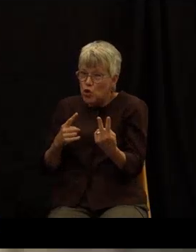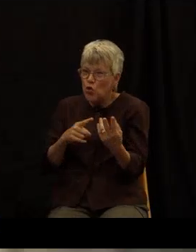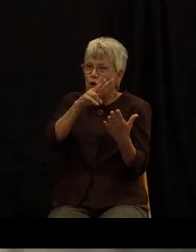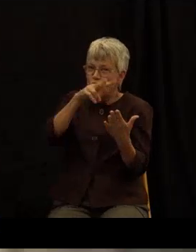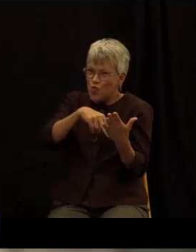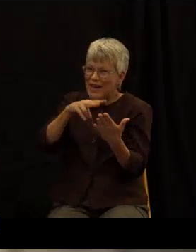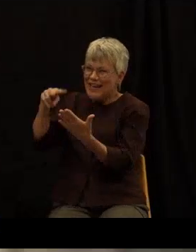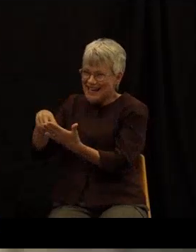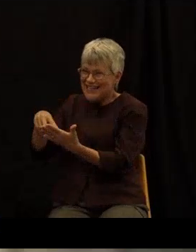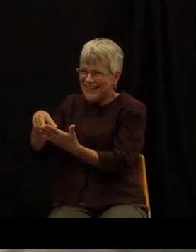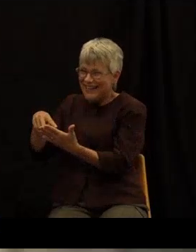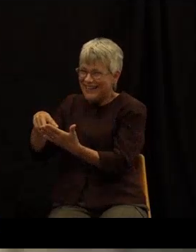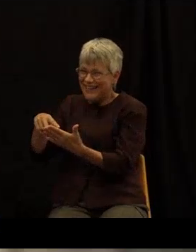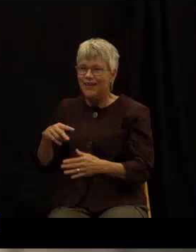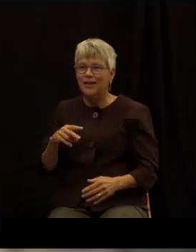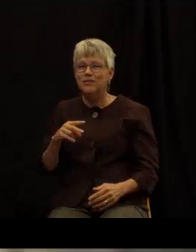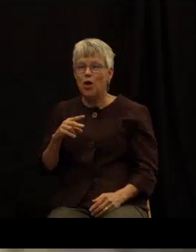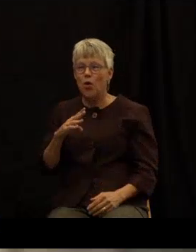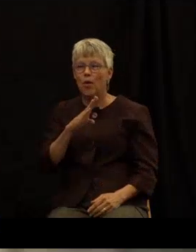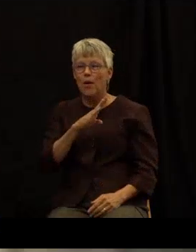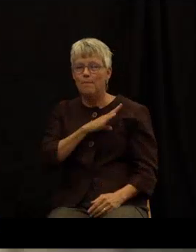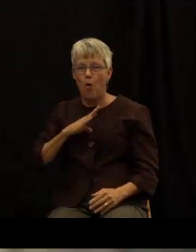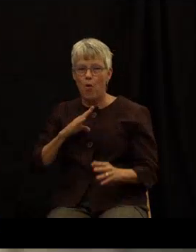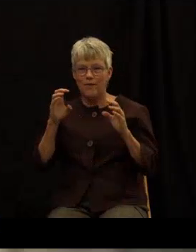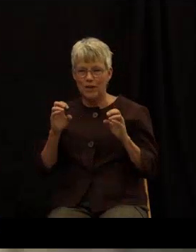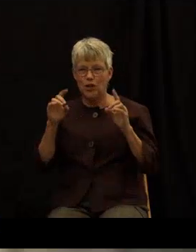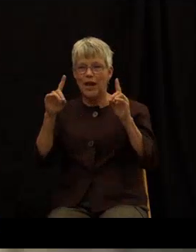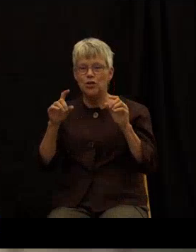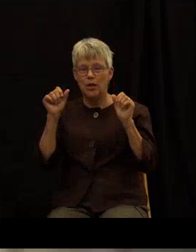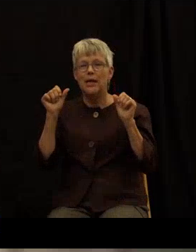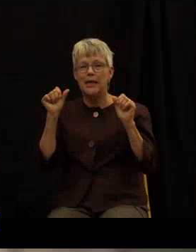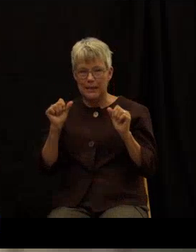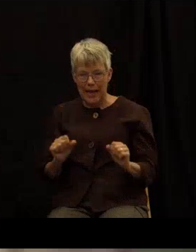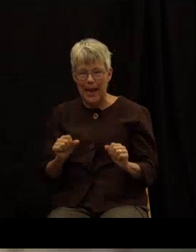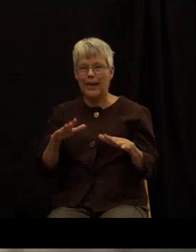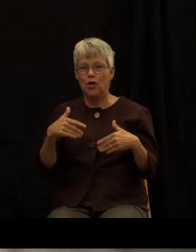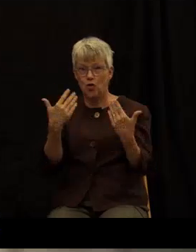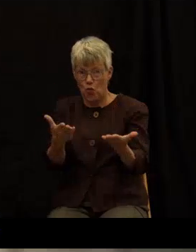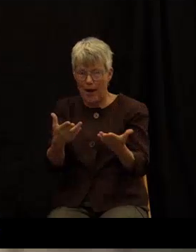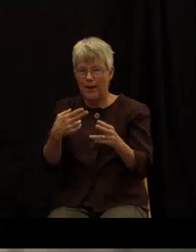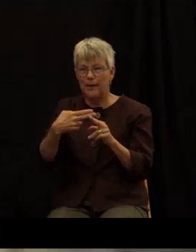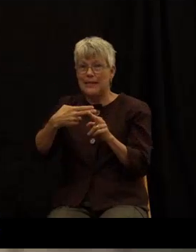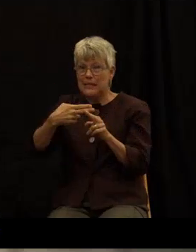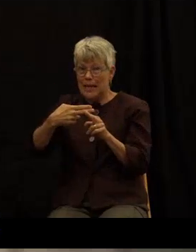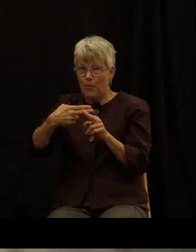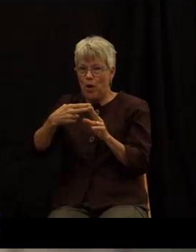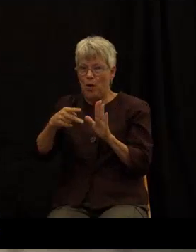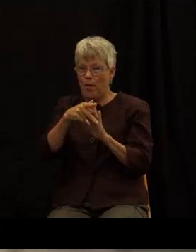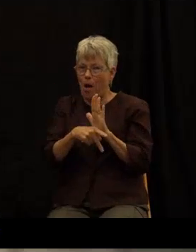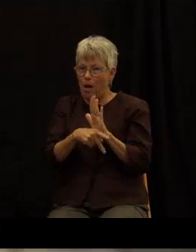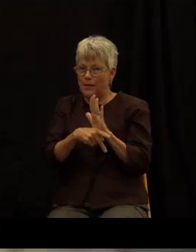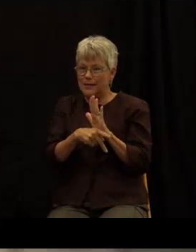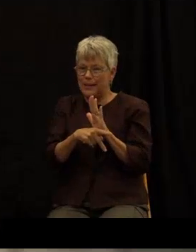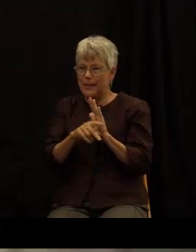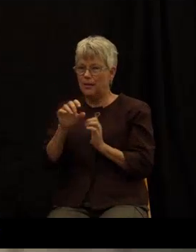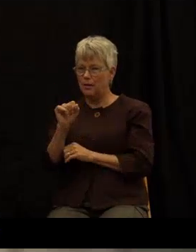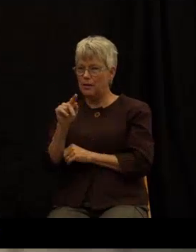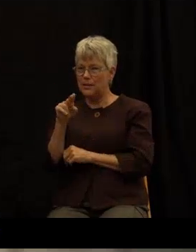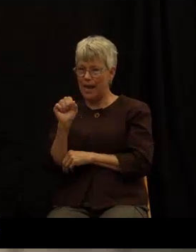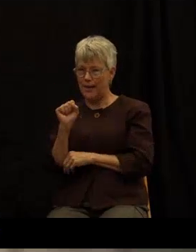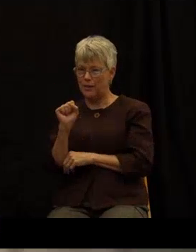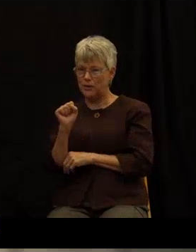this Board of Education by majority vote can grant temporary policy status, temporary effects